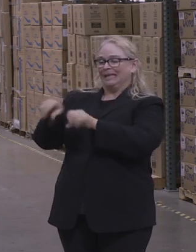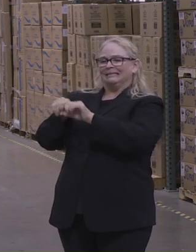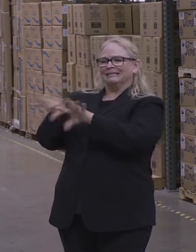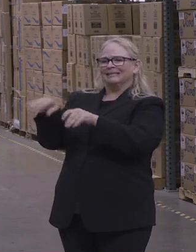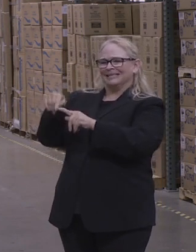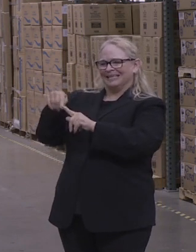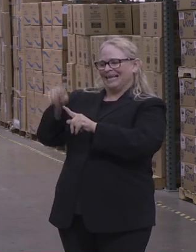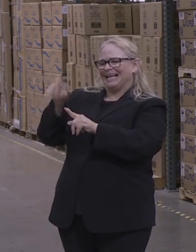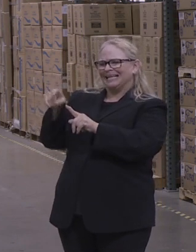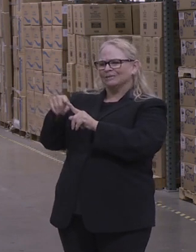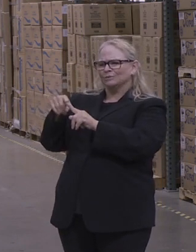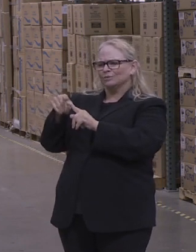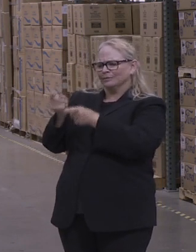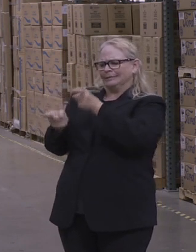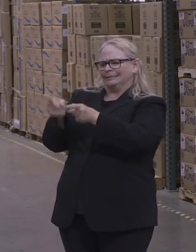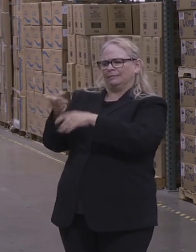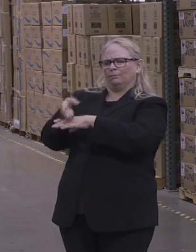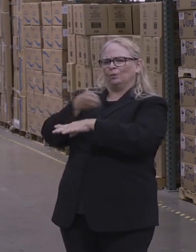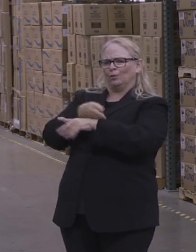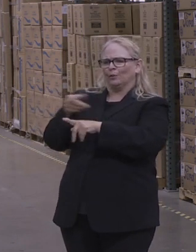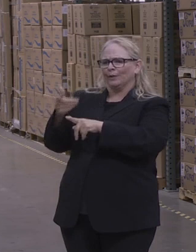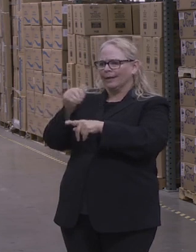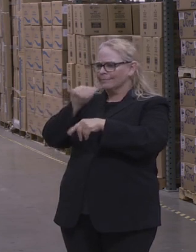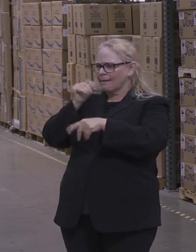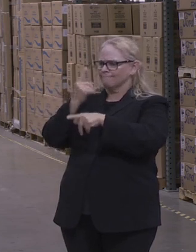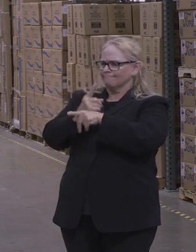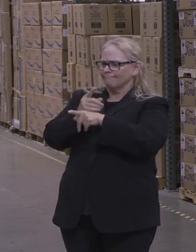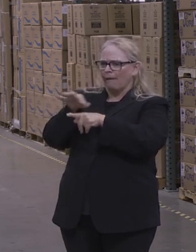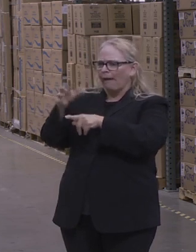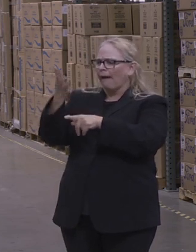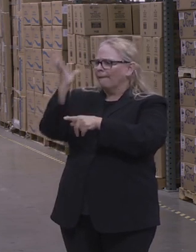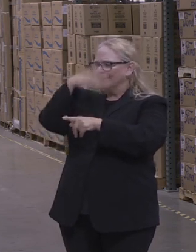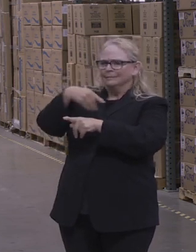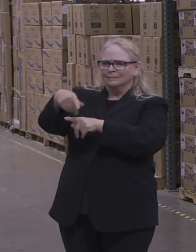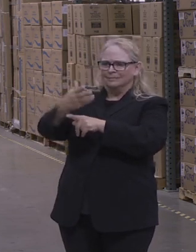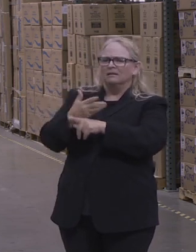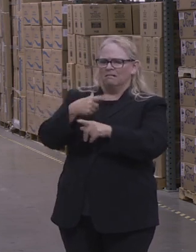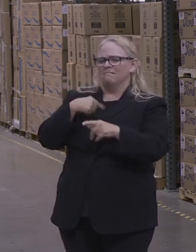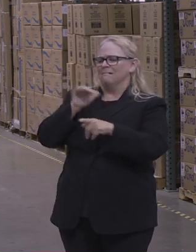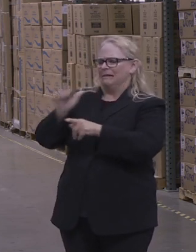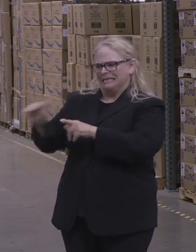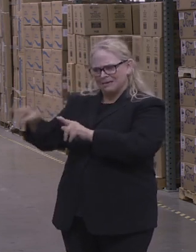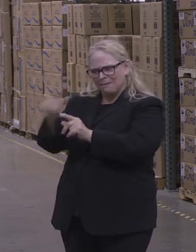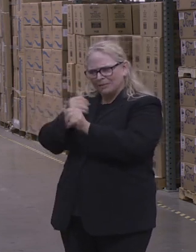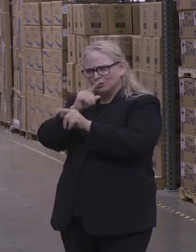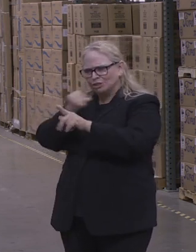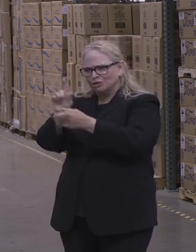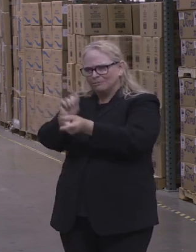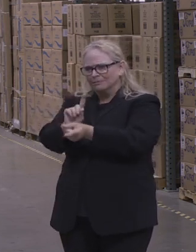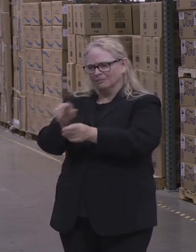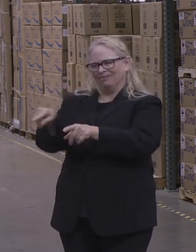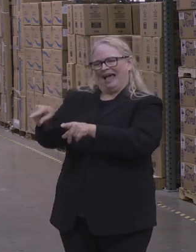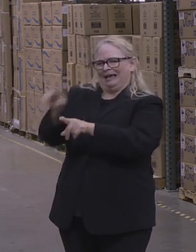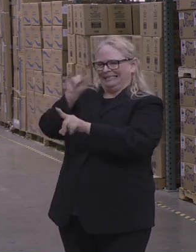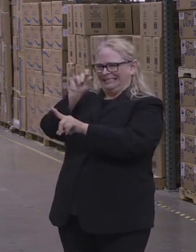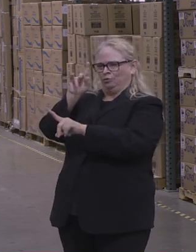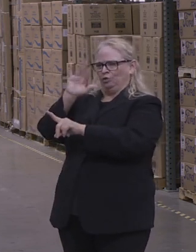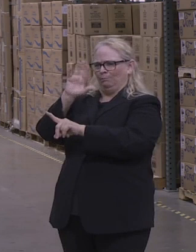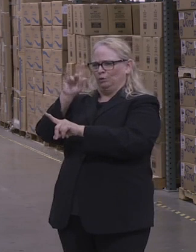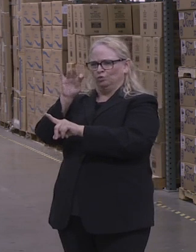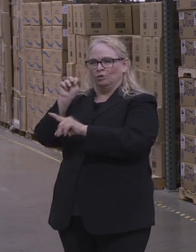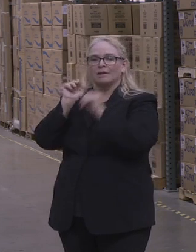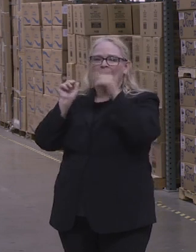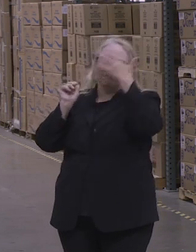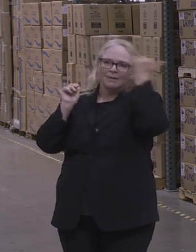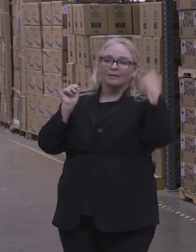the presentation in laying out our more aggressive oversight in terms of that distribution. But it's not for a lack of inventory.